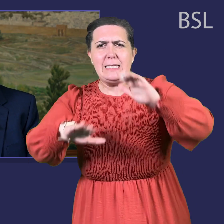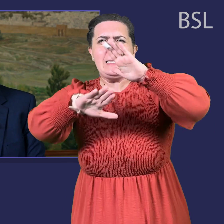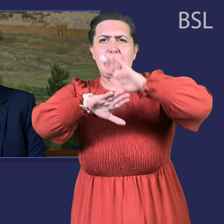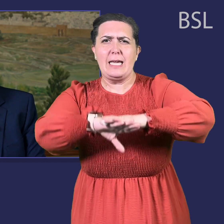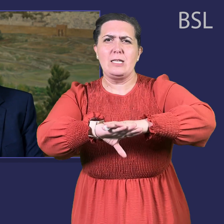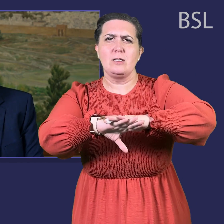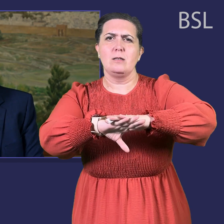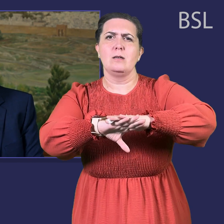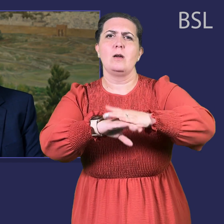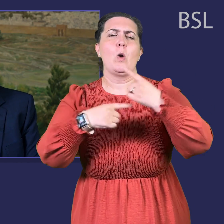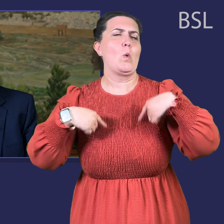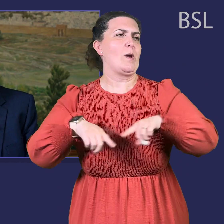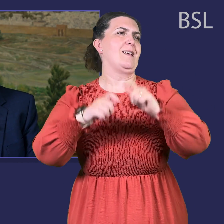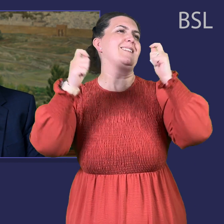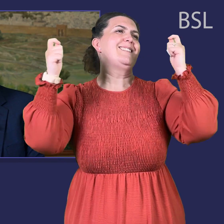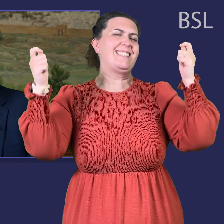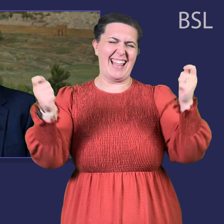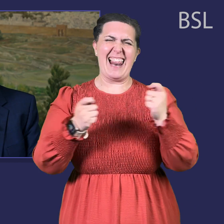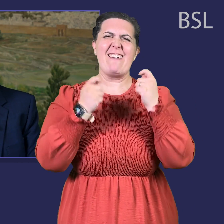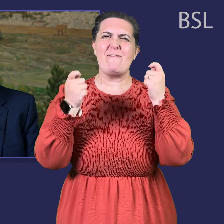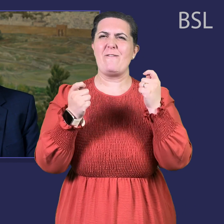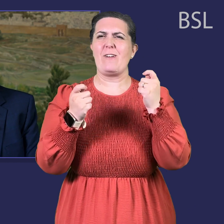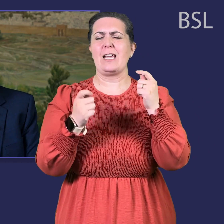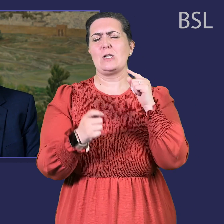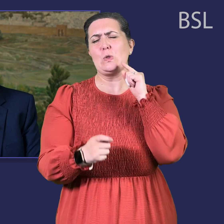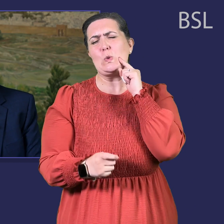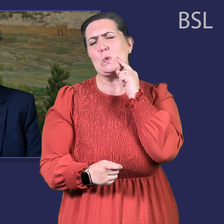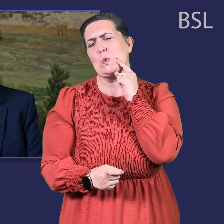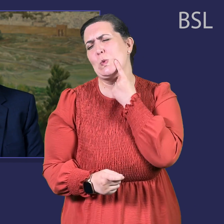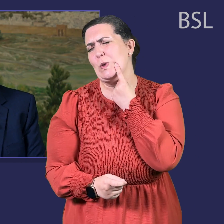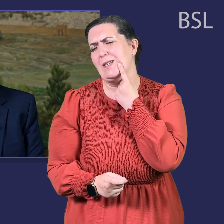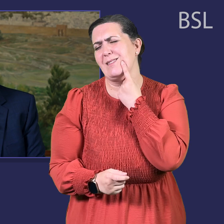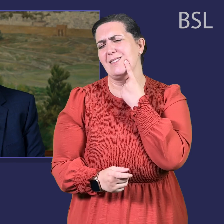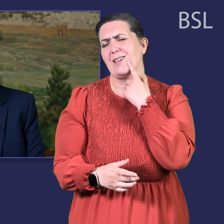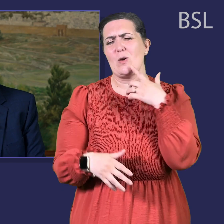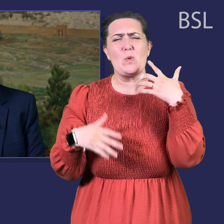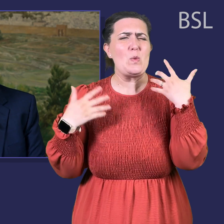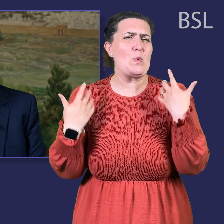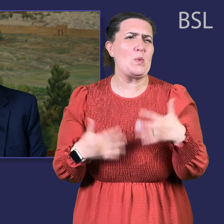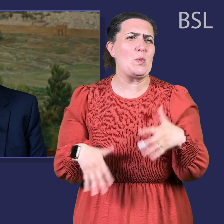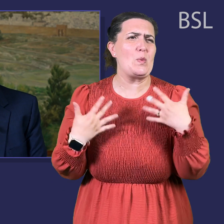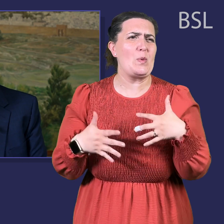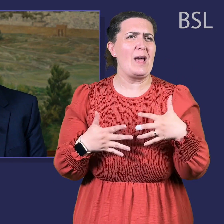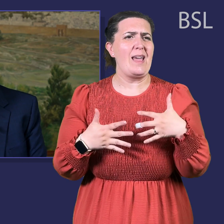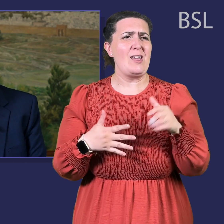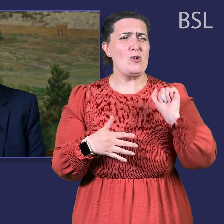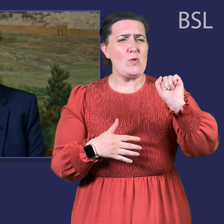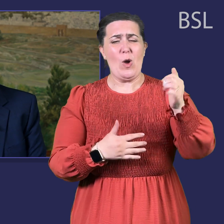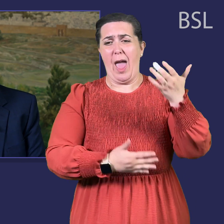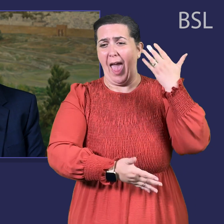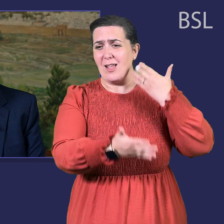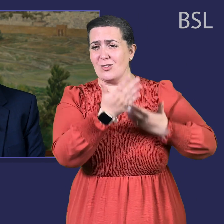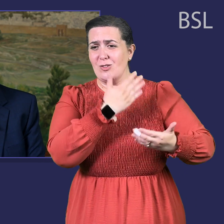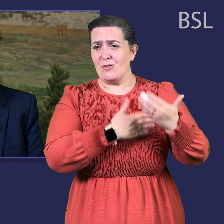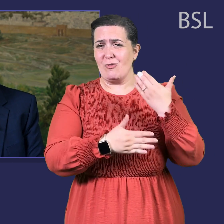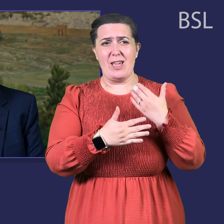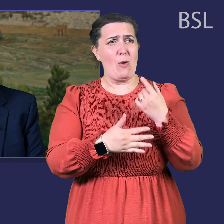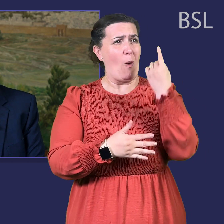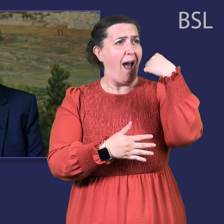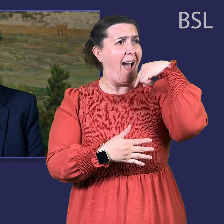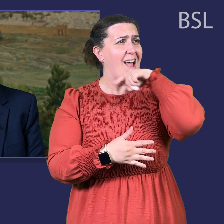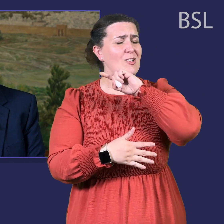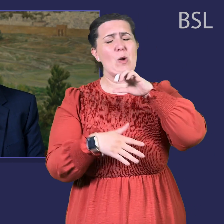completed or dedicated. We celebrate the sweet, robust,